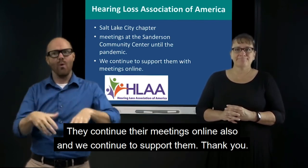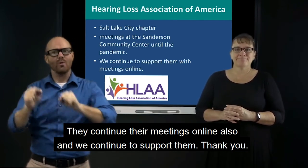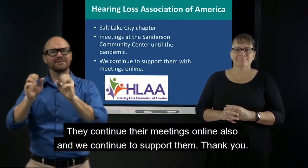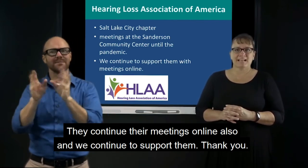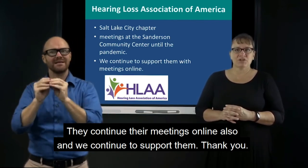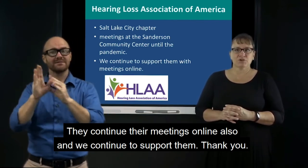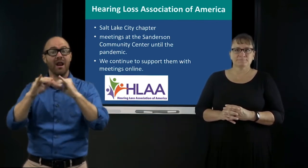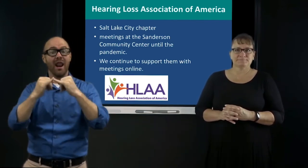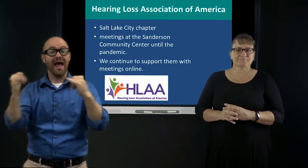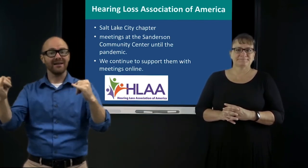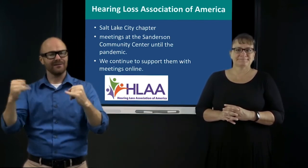Thank you.